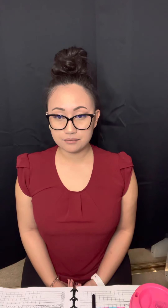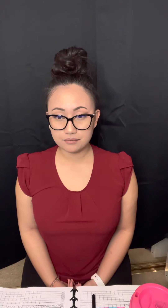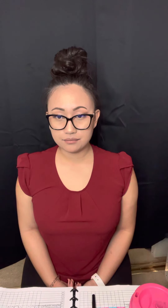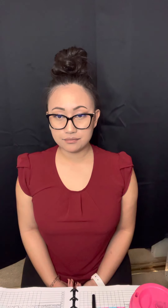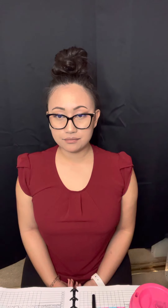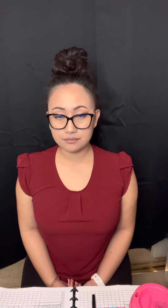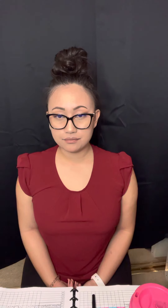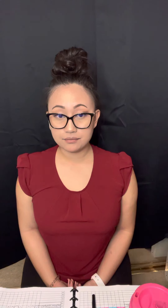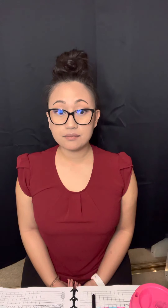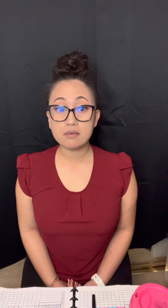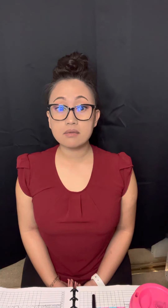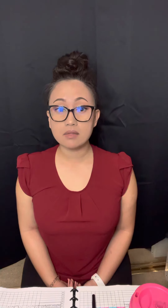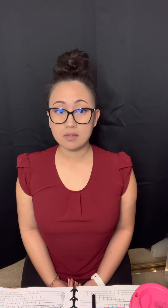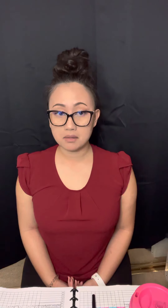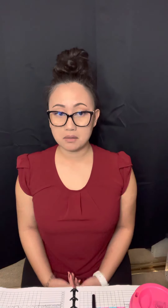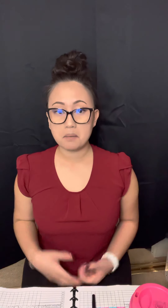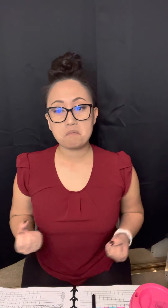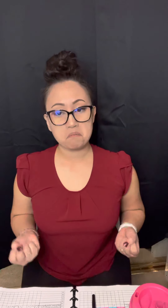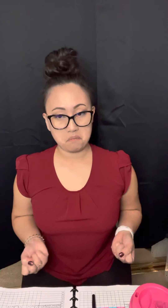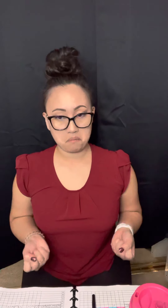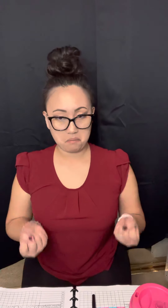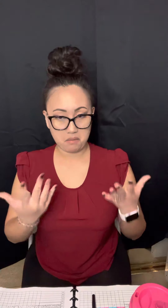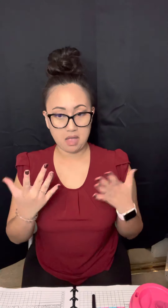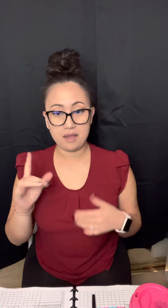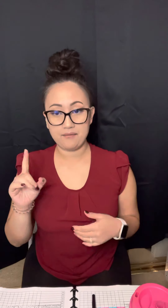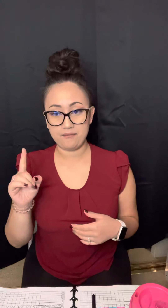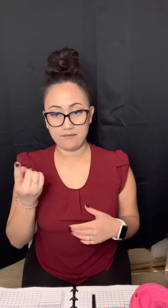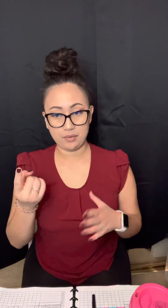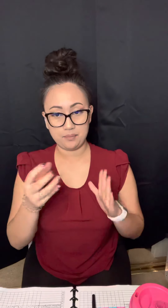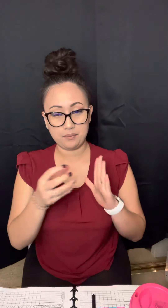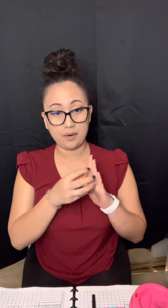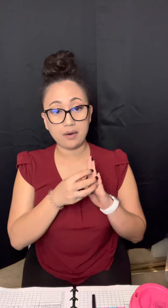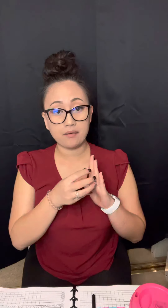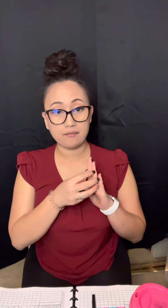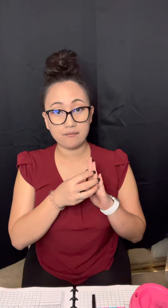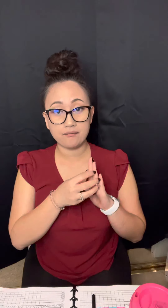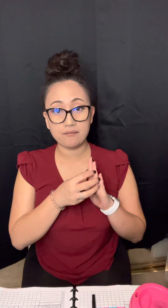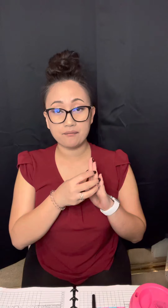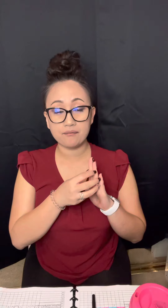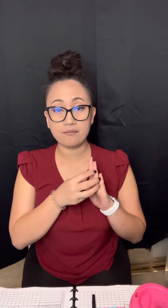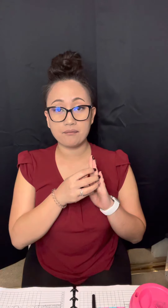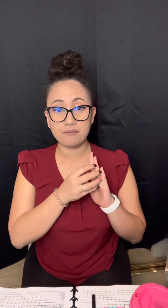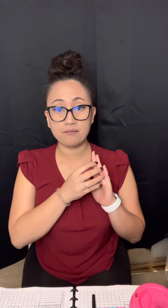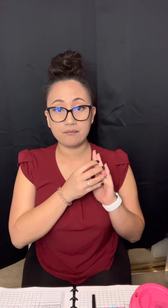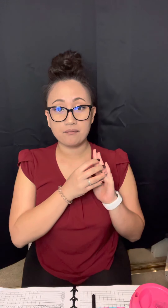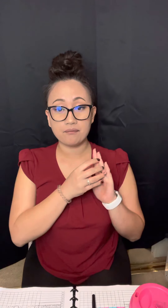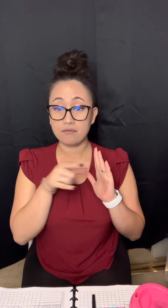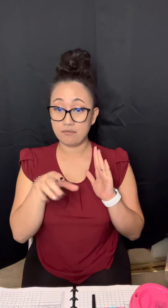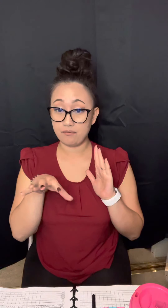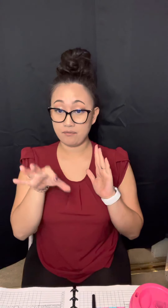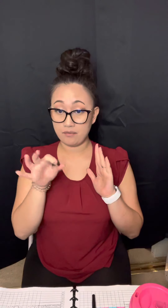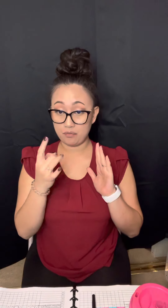There's a lot of them in the first paragraph. Can you find one? Tell me something that happened on a date. Go ahead and read